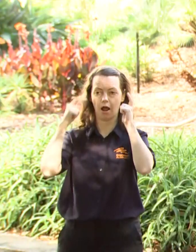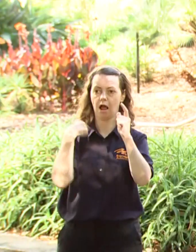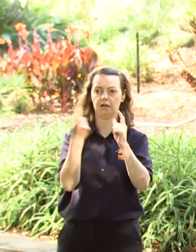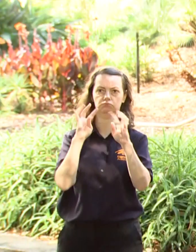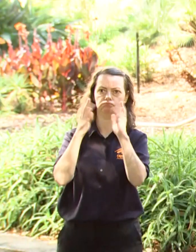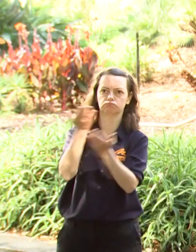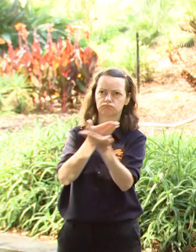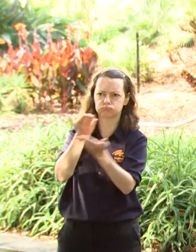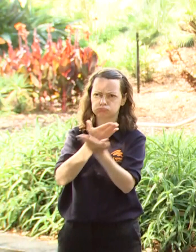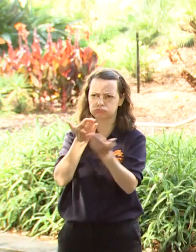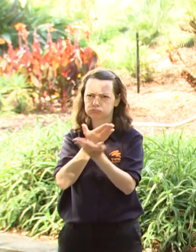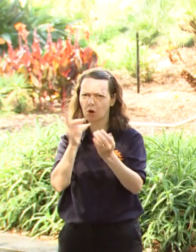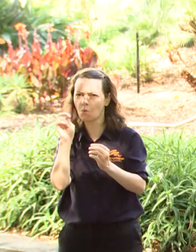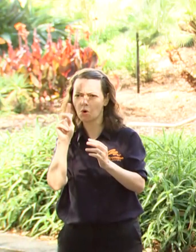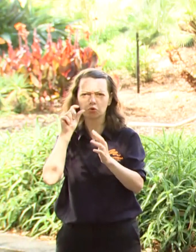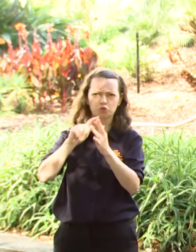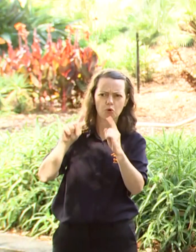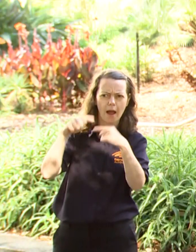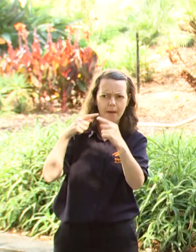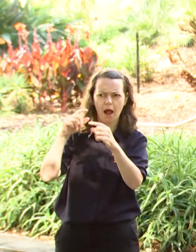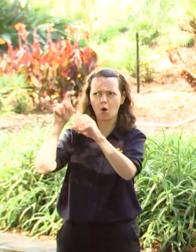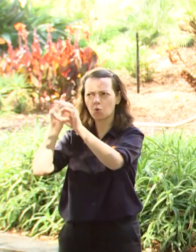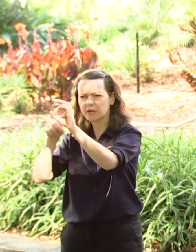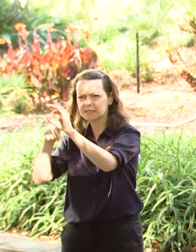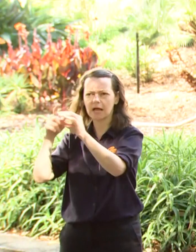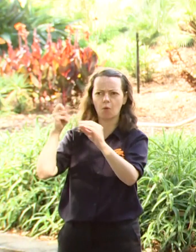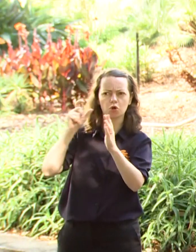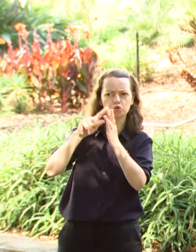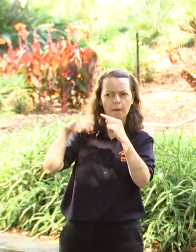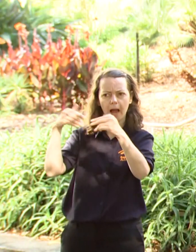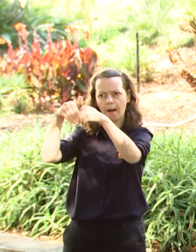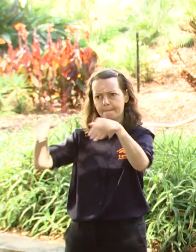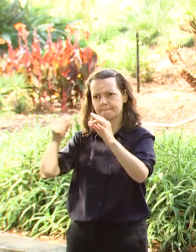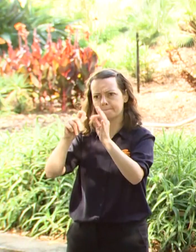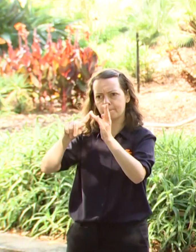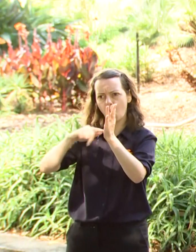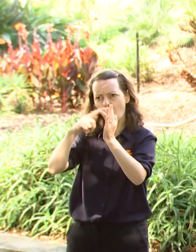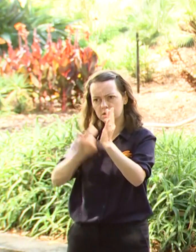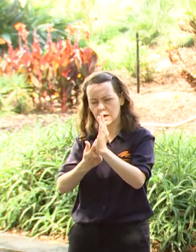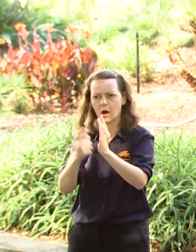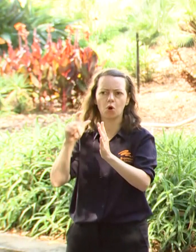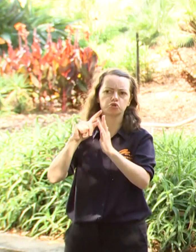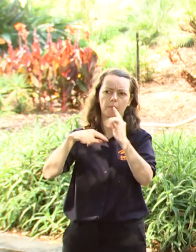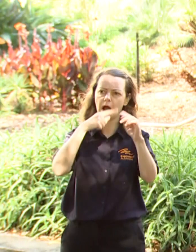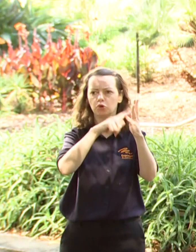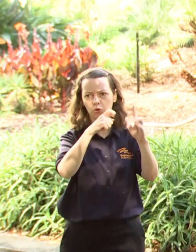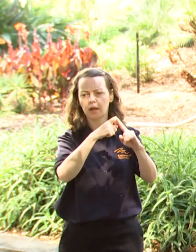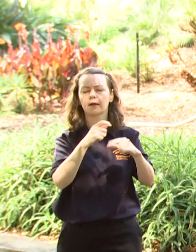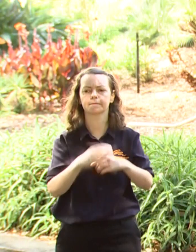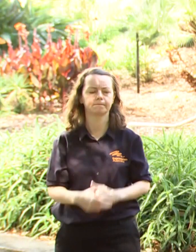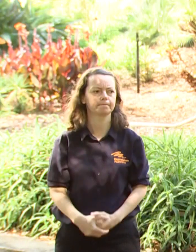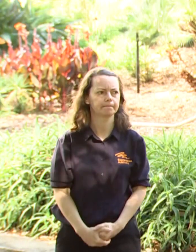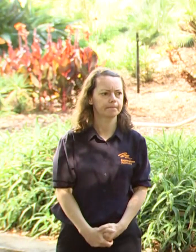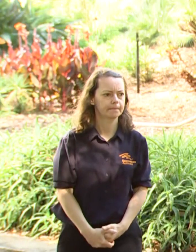that advice be given, I guess, later this afternoon? Hopefully before then, but as soon as possible. Will you be back